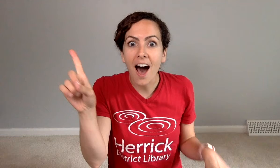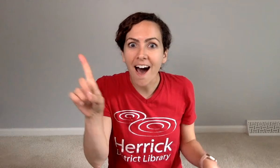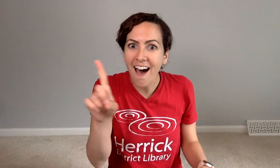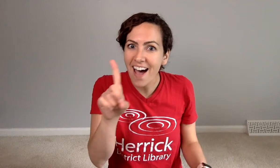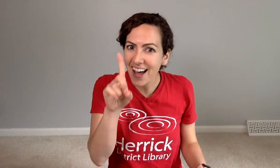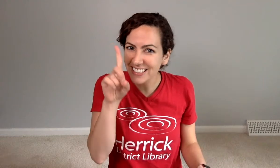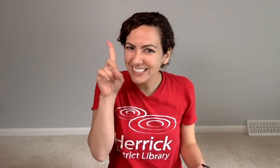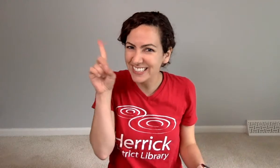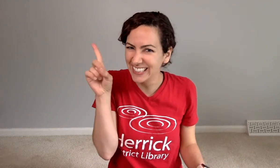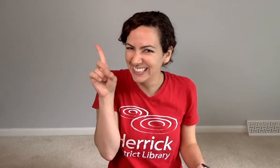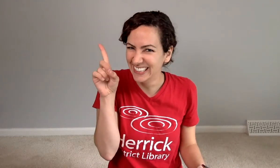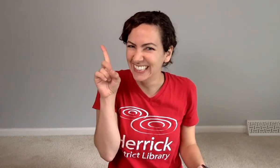But